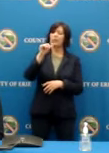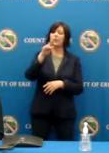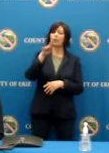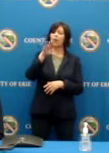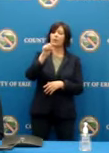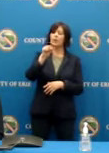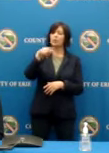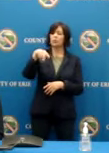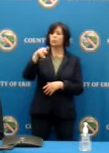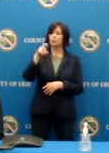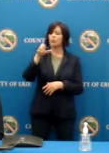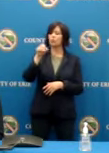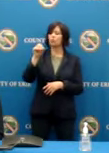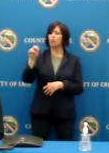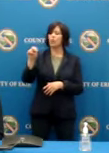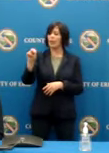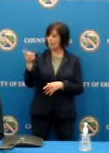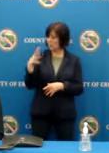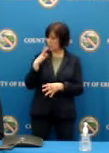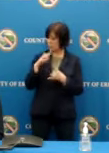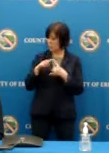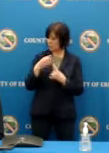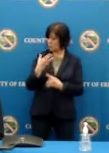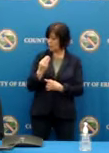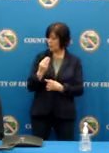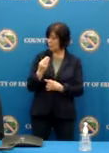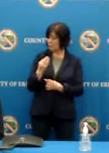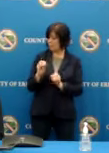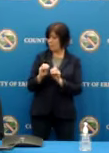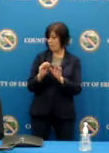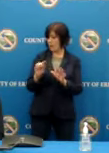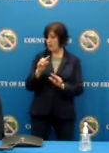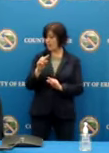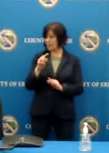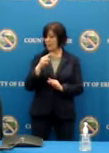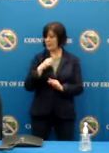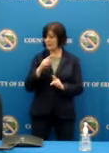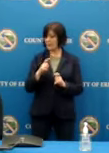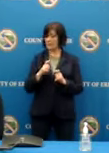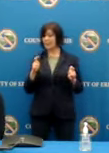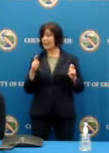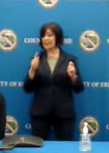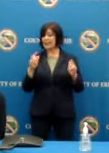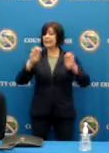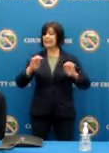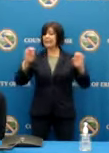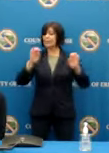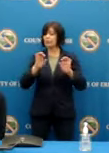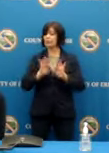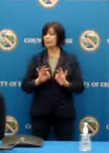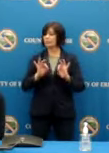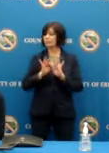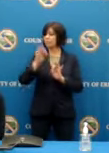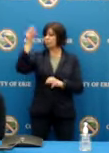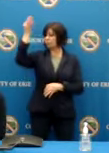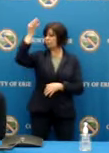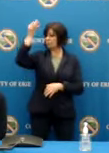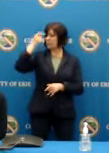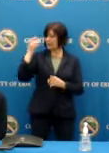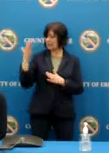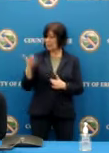was wondering if you had spoken to him. Obviously, he has a very big Easter Mass, and I believe that he plans to do a drive-in